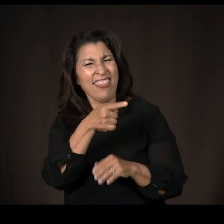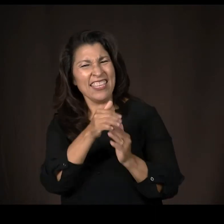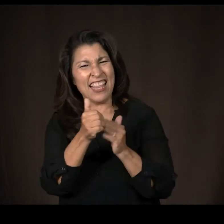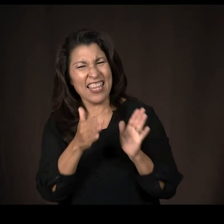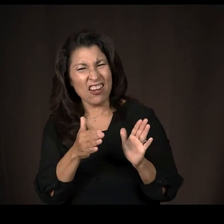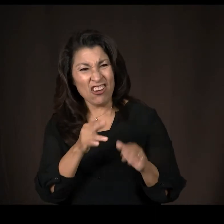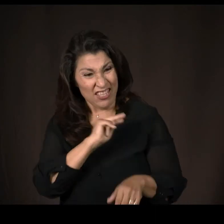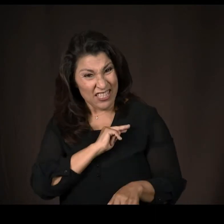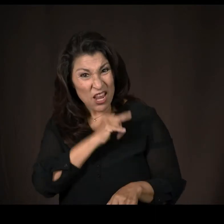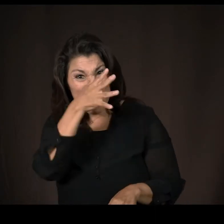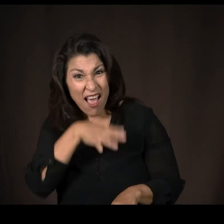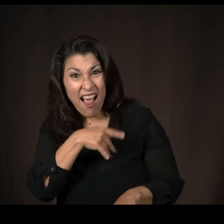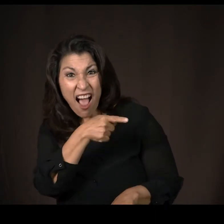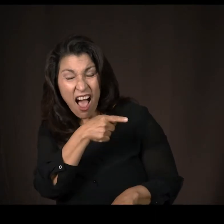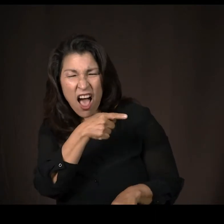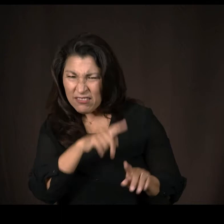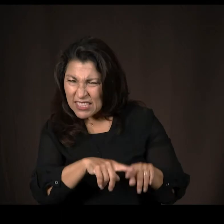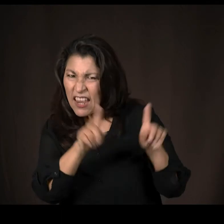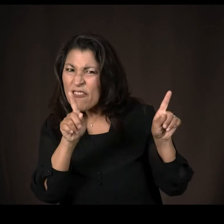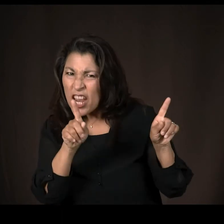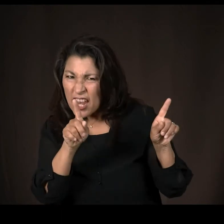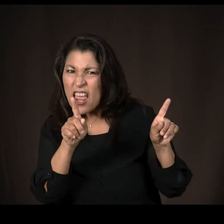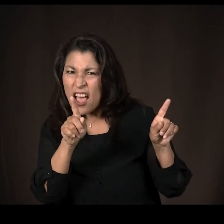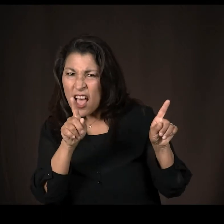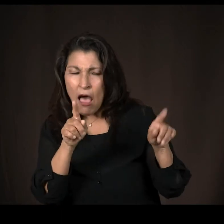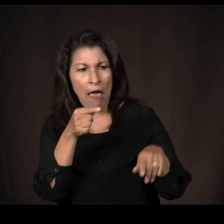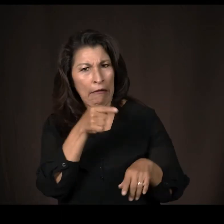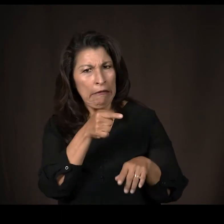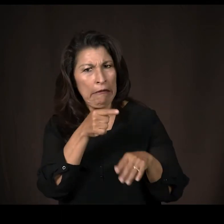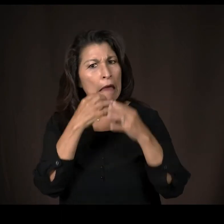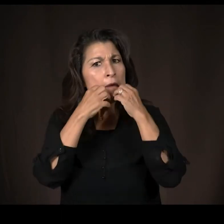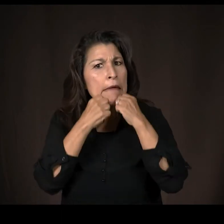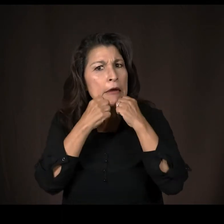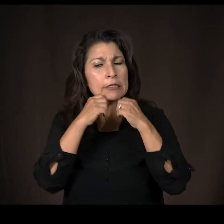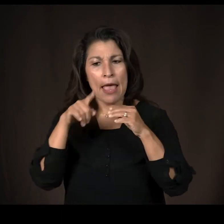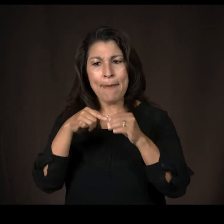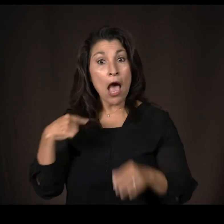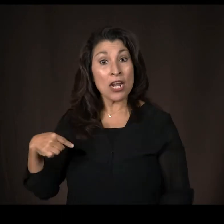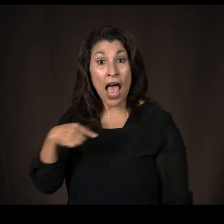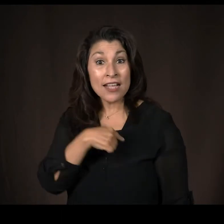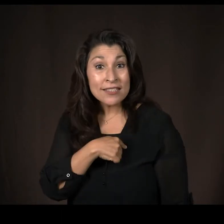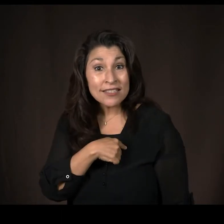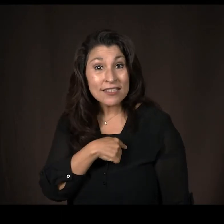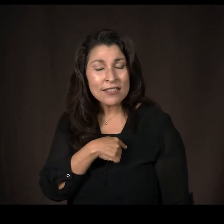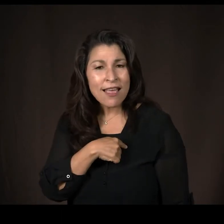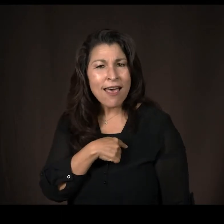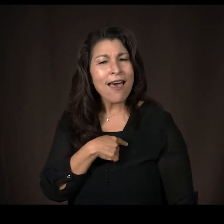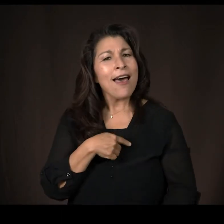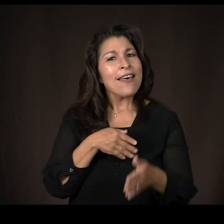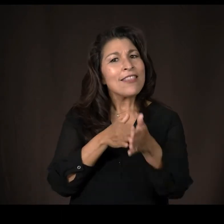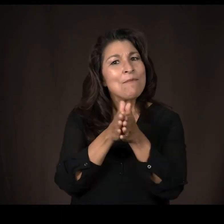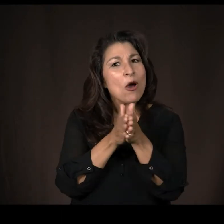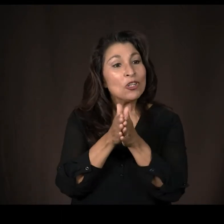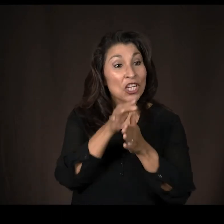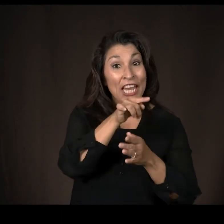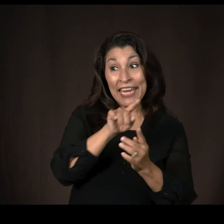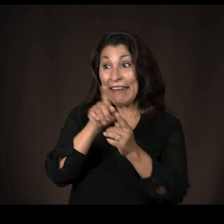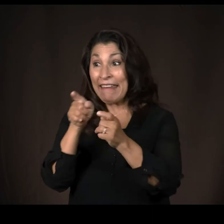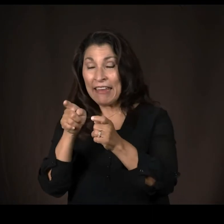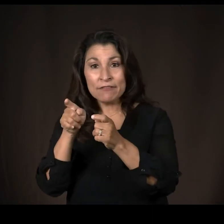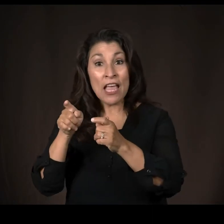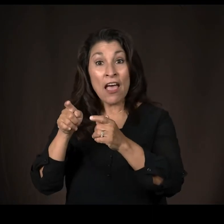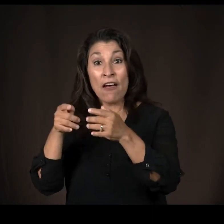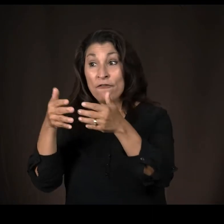this Nehemiah dude, he's different. He actually cares about us. The motivation he gives